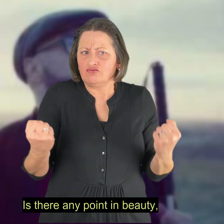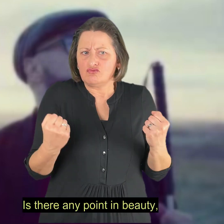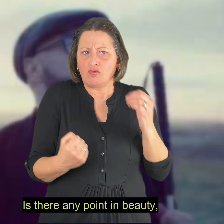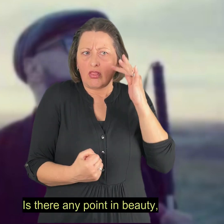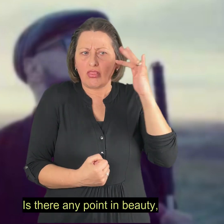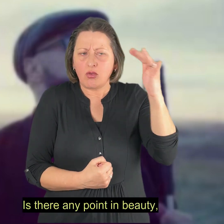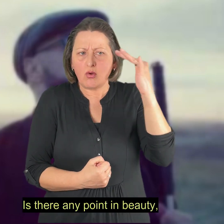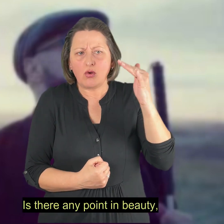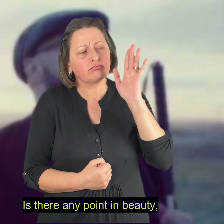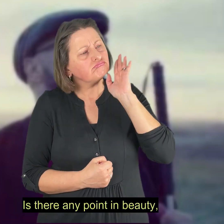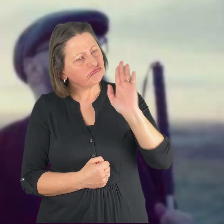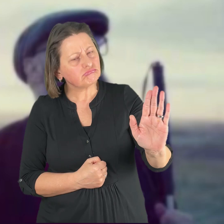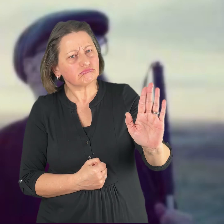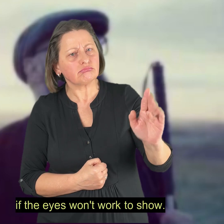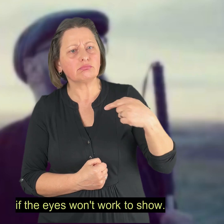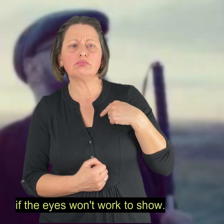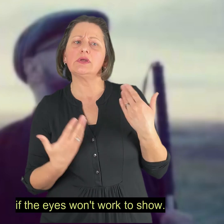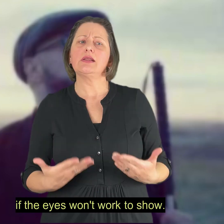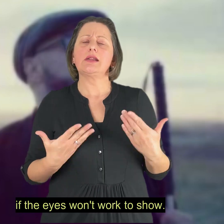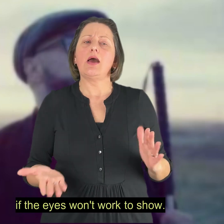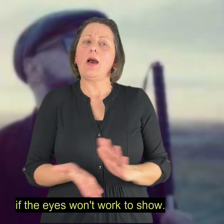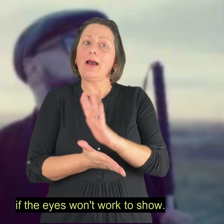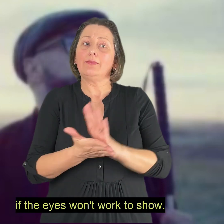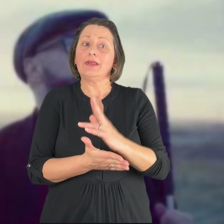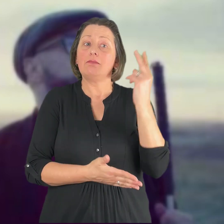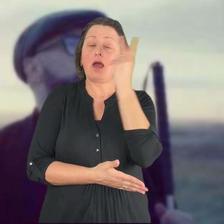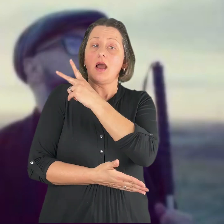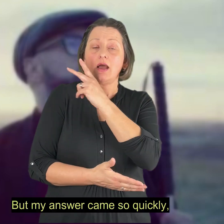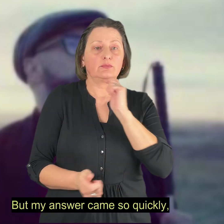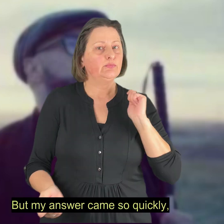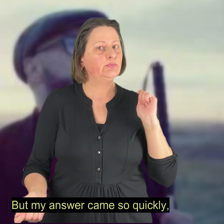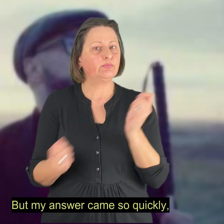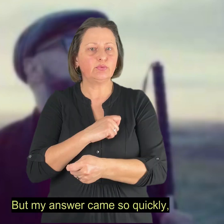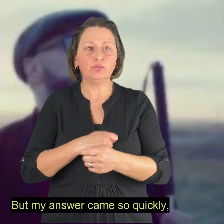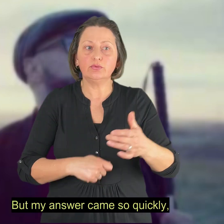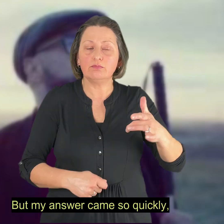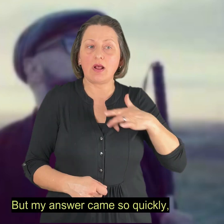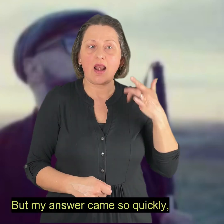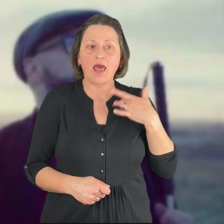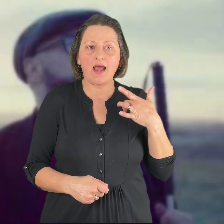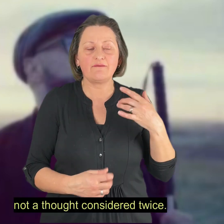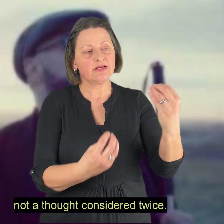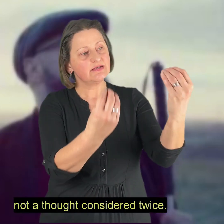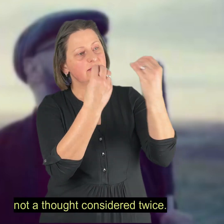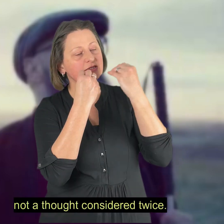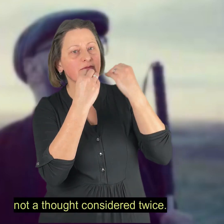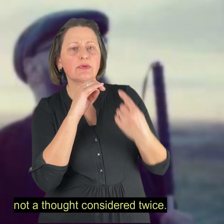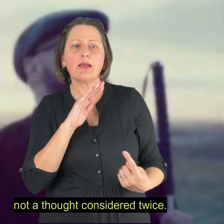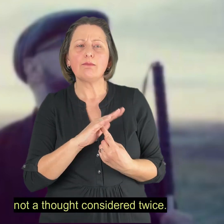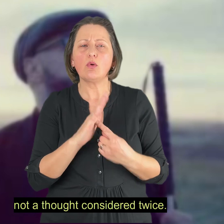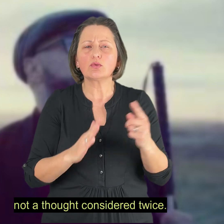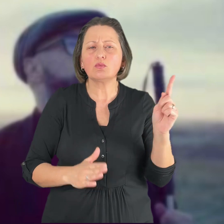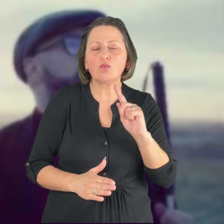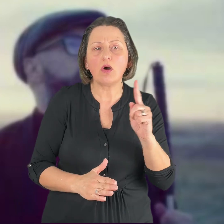Is there any point in beauty, if the eyes won't work to show?" But my answer came so quickly, not a thought